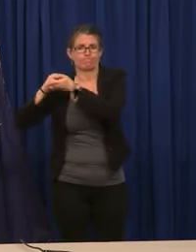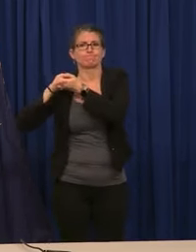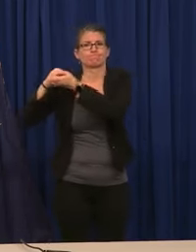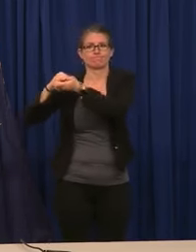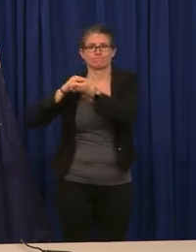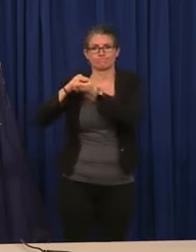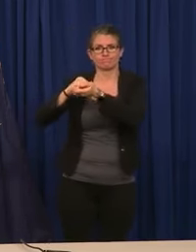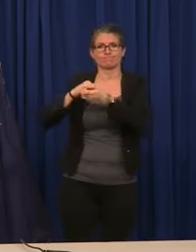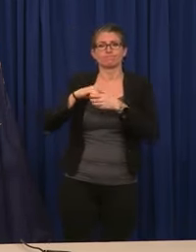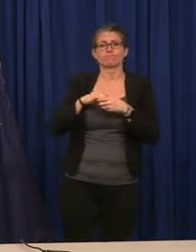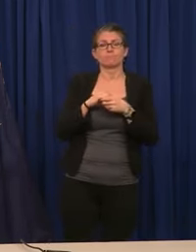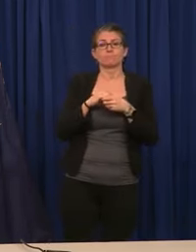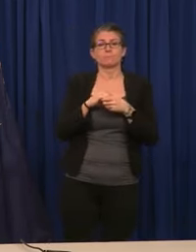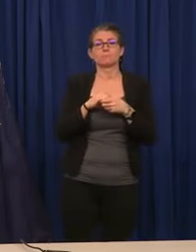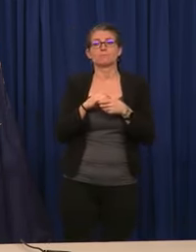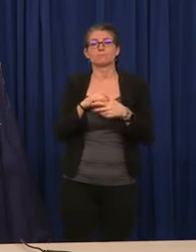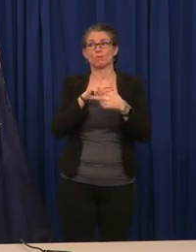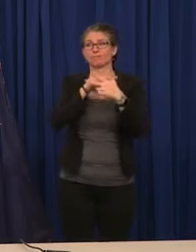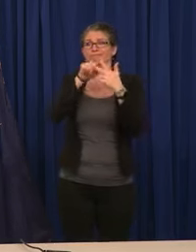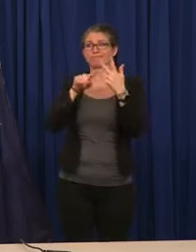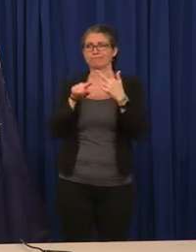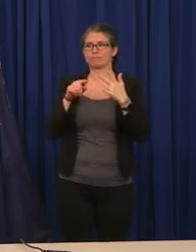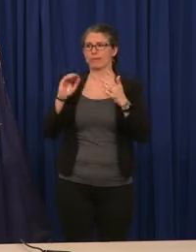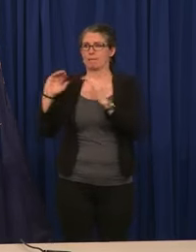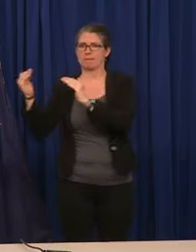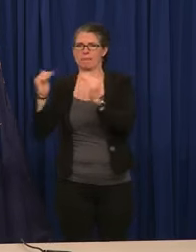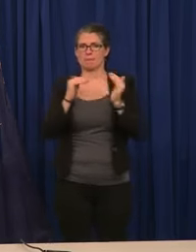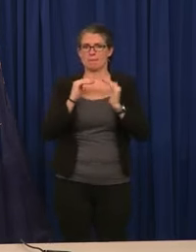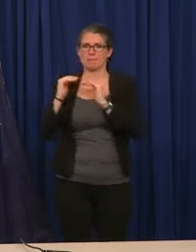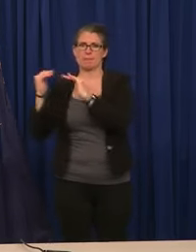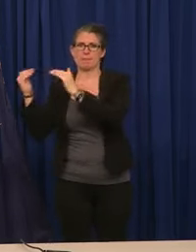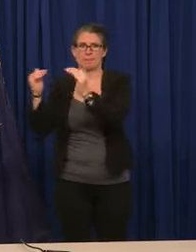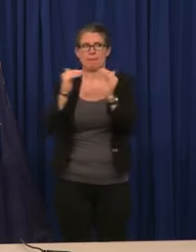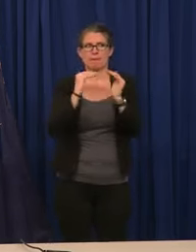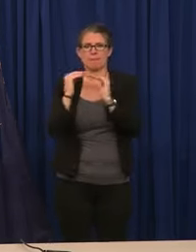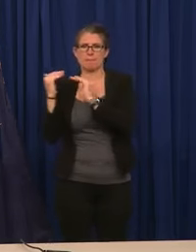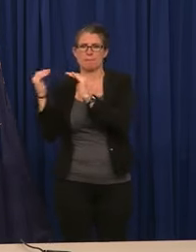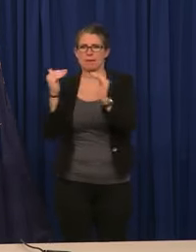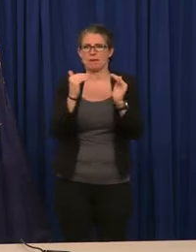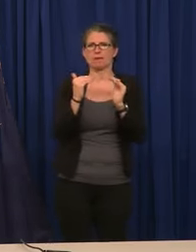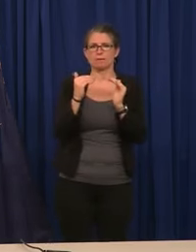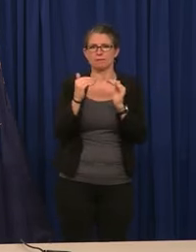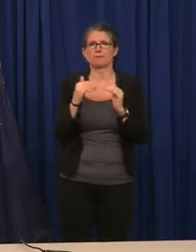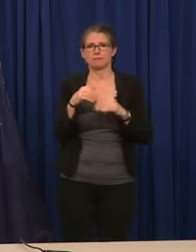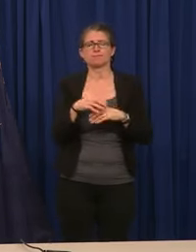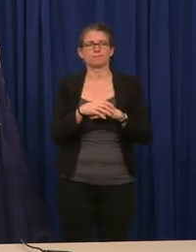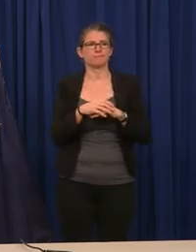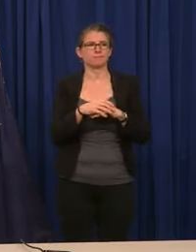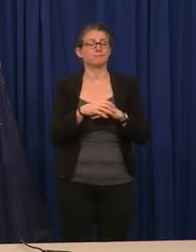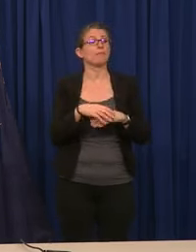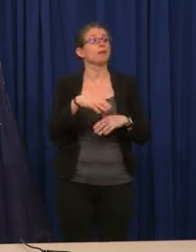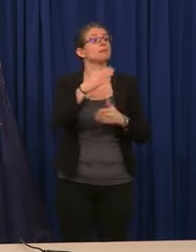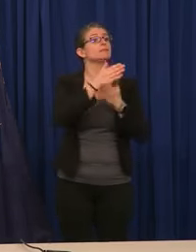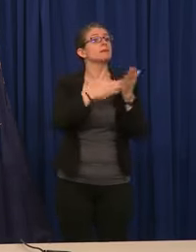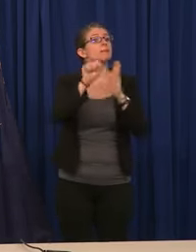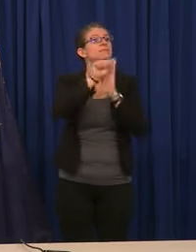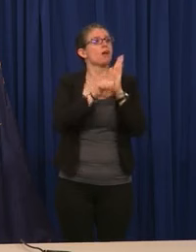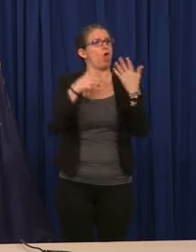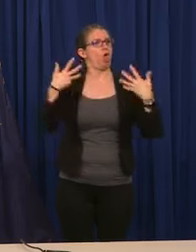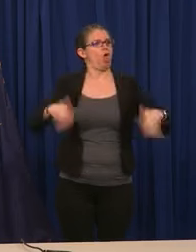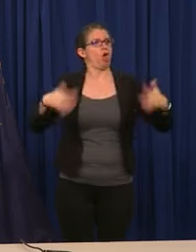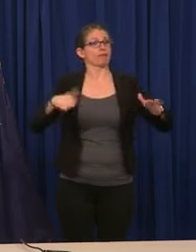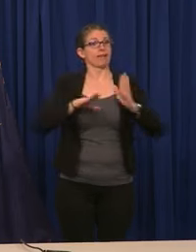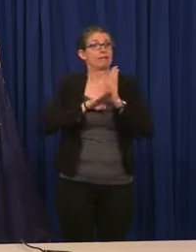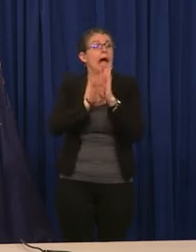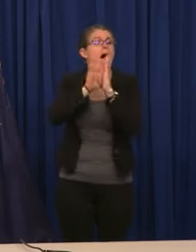then simultaneously are looking at some states that might be a little bit, quote, ahead of us in their contending of the outbreak to